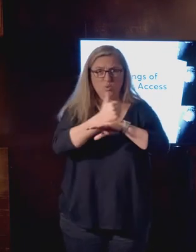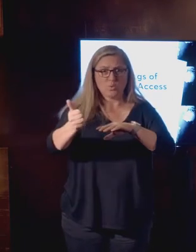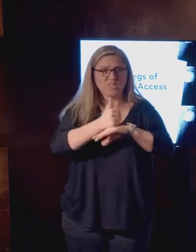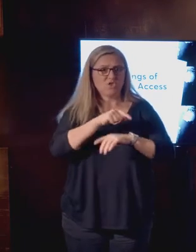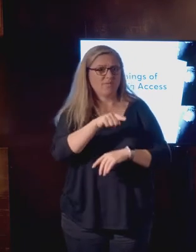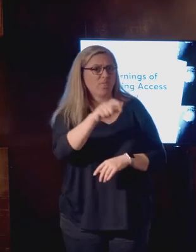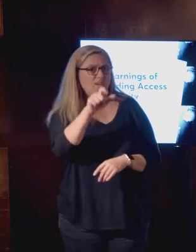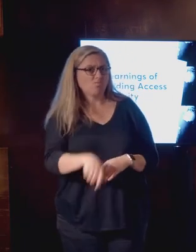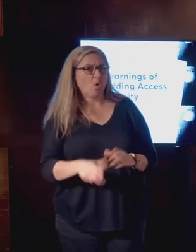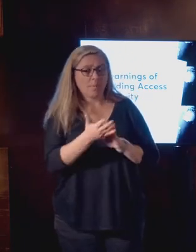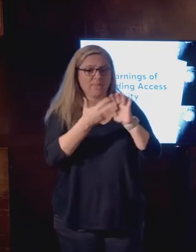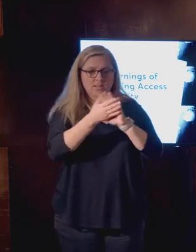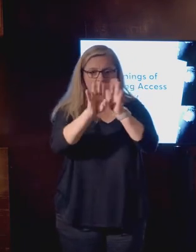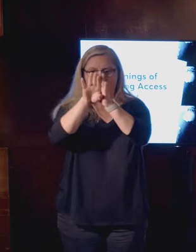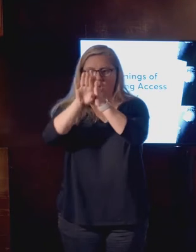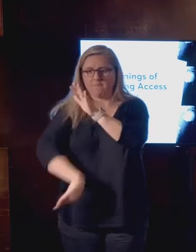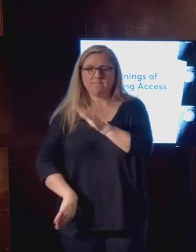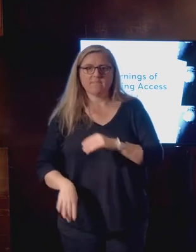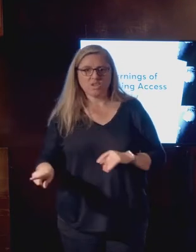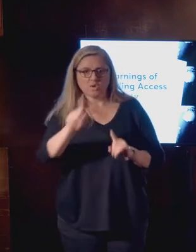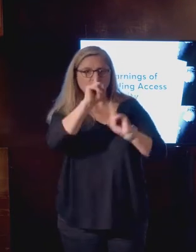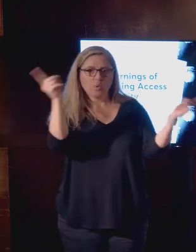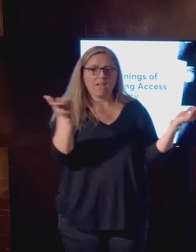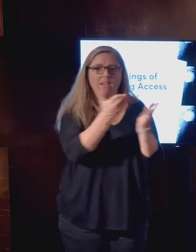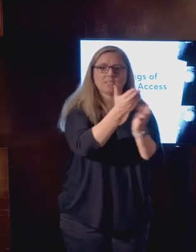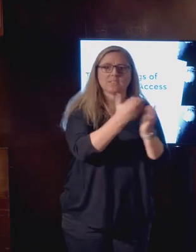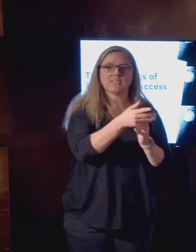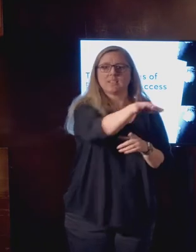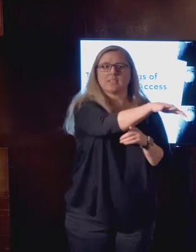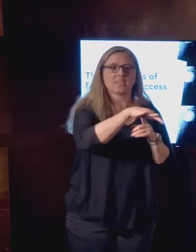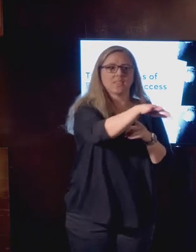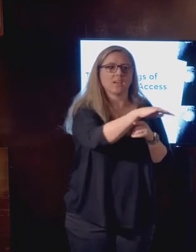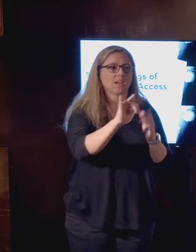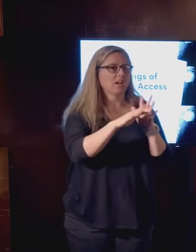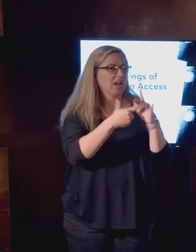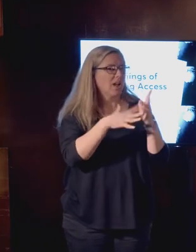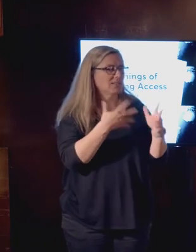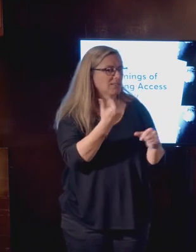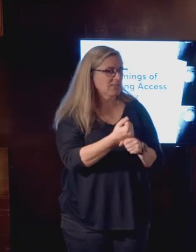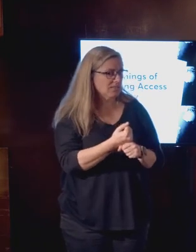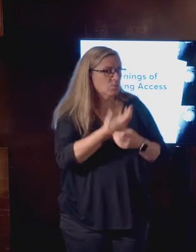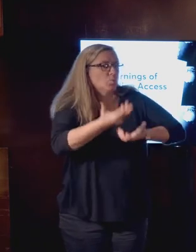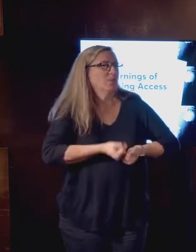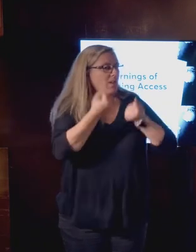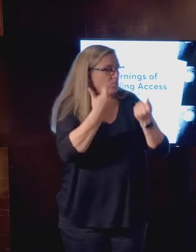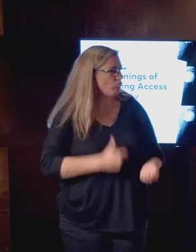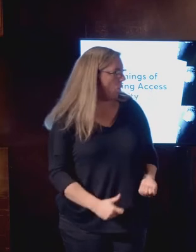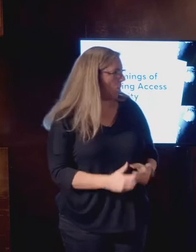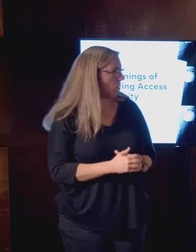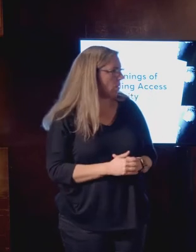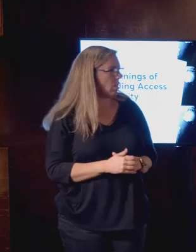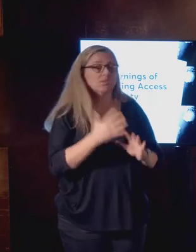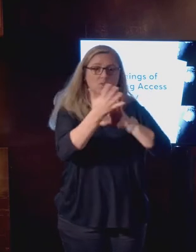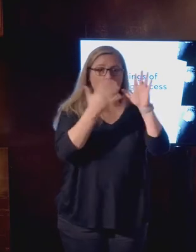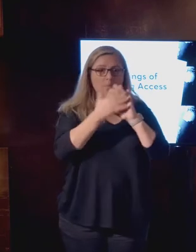role. So you're just cut out from the picture because you can't actually access the casting to get the audition, to get the role. So it's like you're stopped